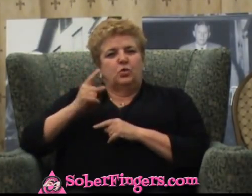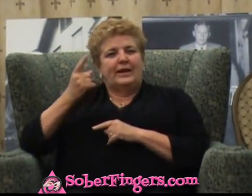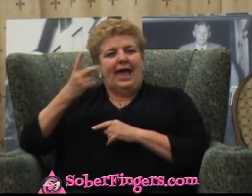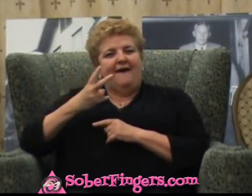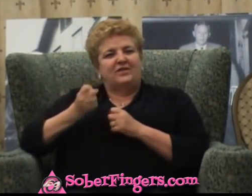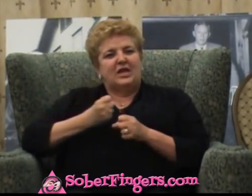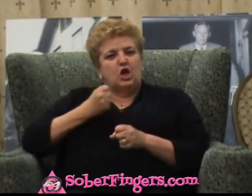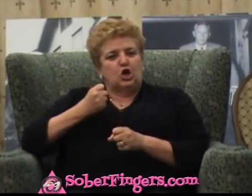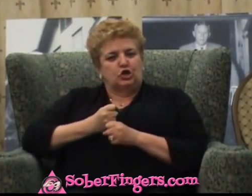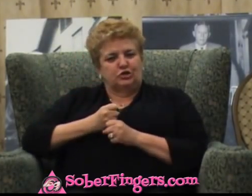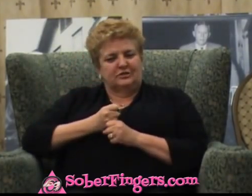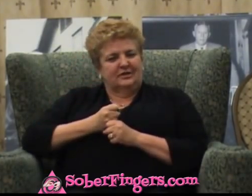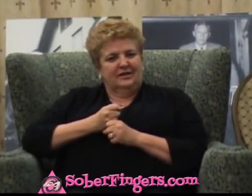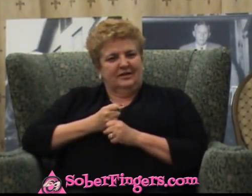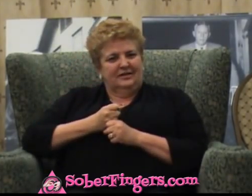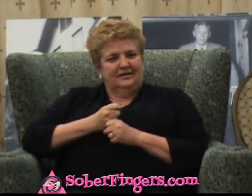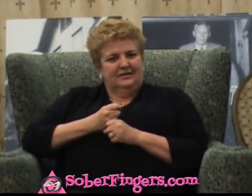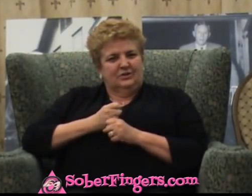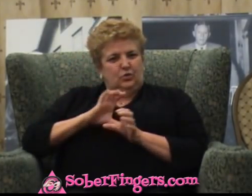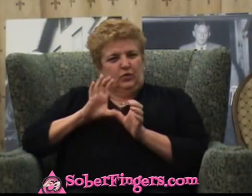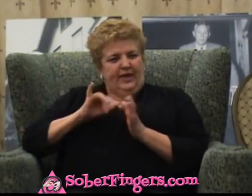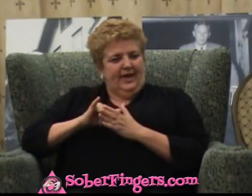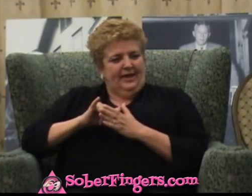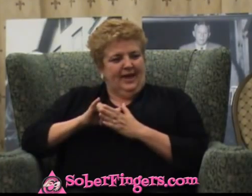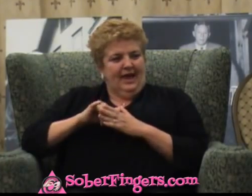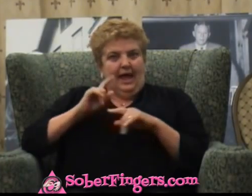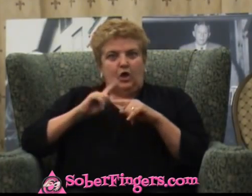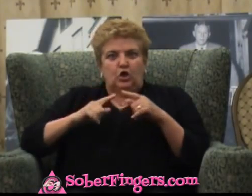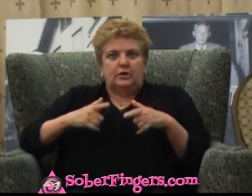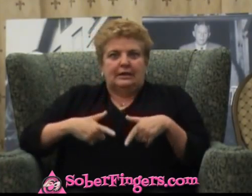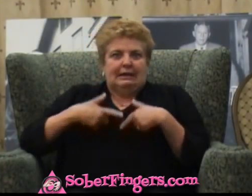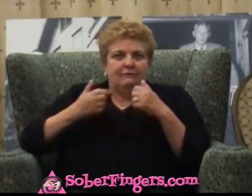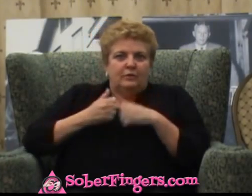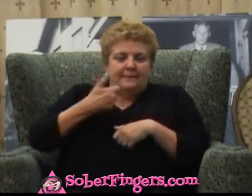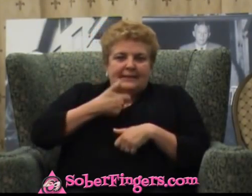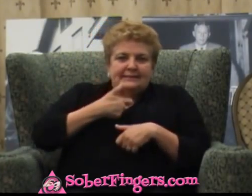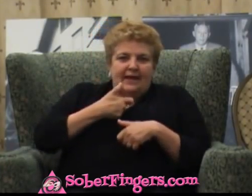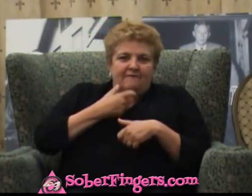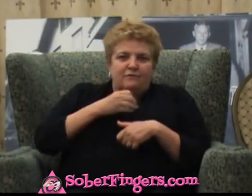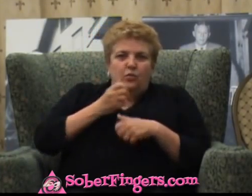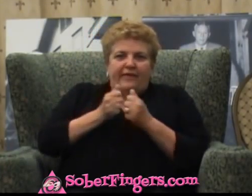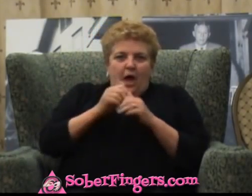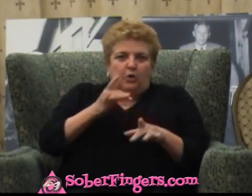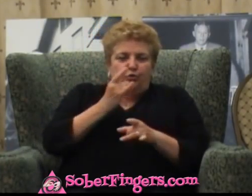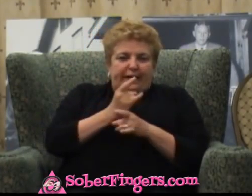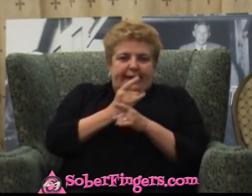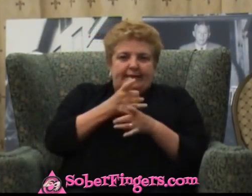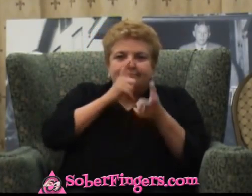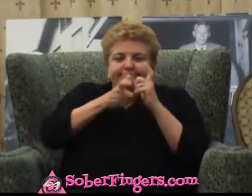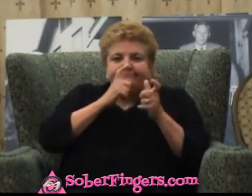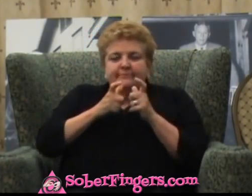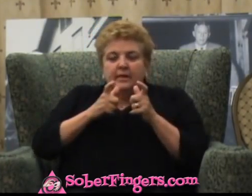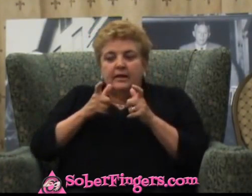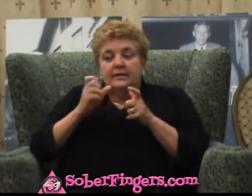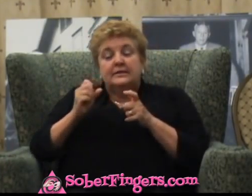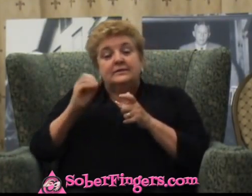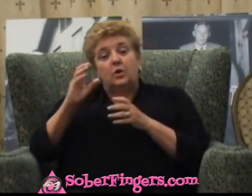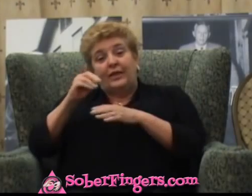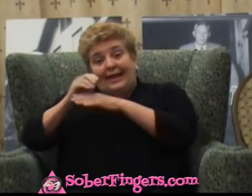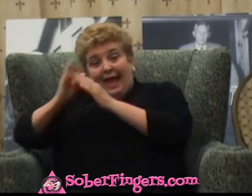live comfortably in my own skin if I wasn't anesthetized in some way. So when he threw me out, I had nowhere else to go. I informed my attorney I'd be